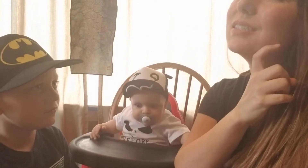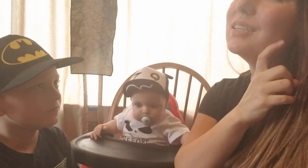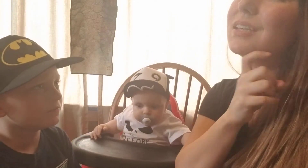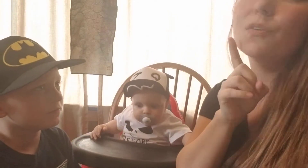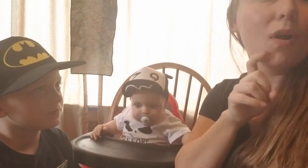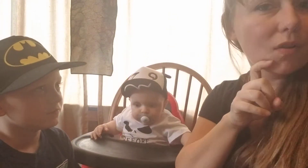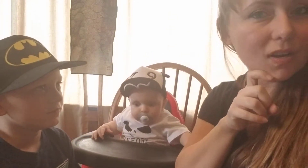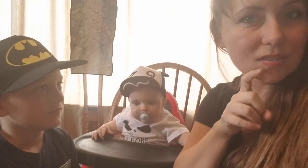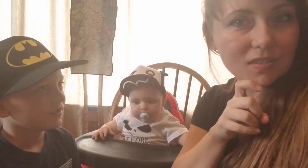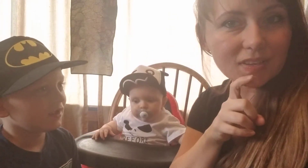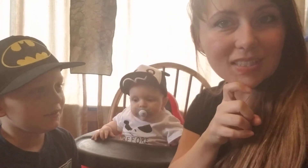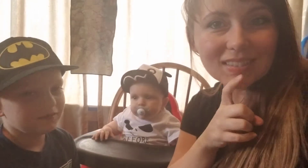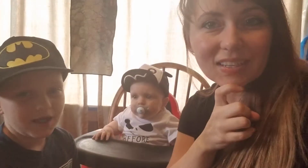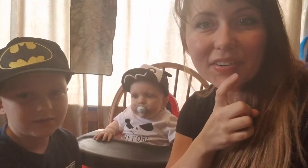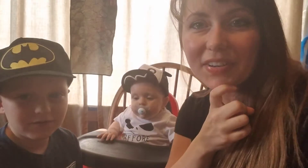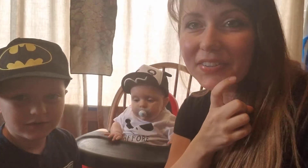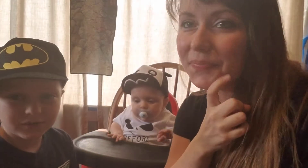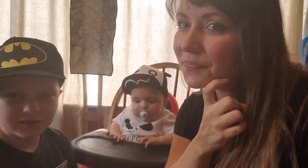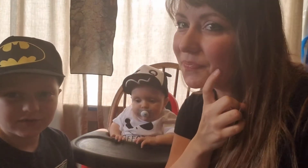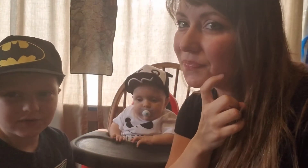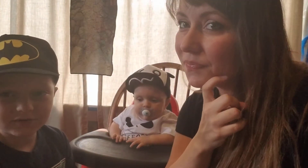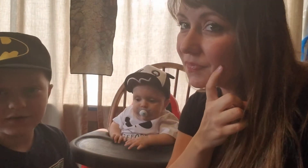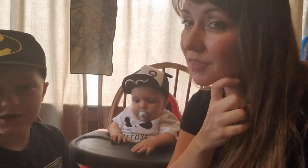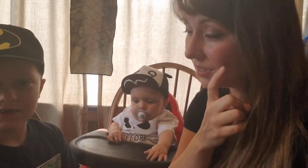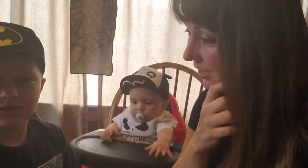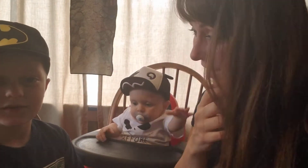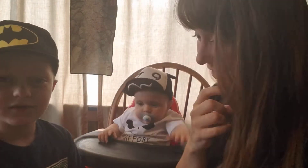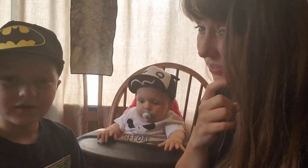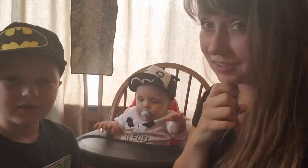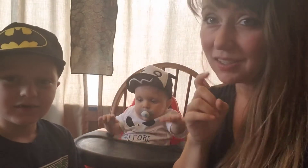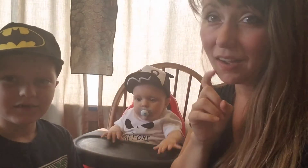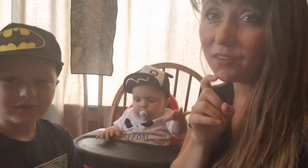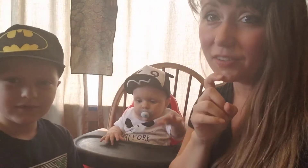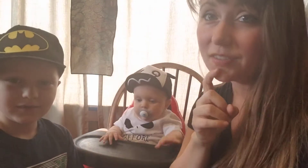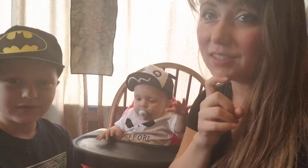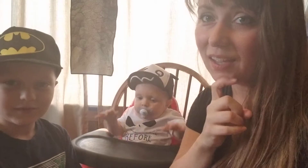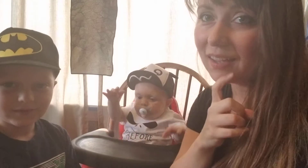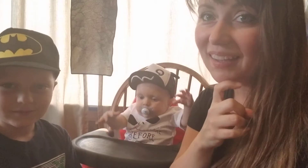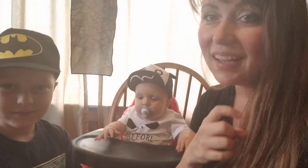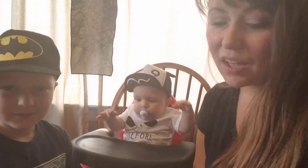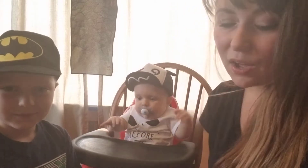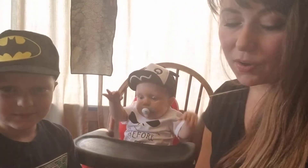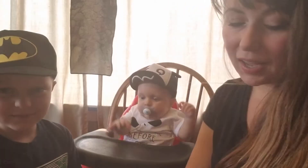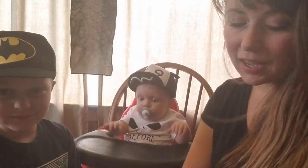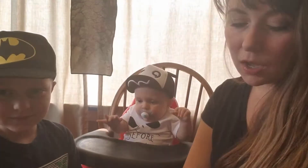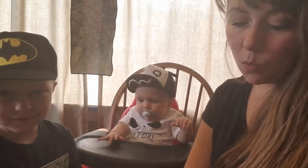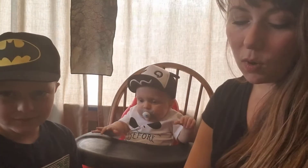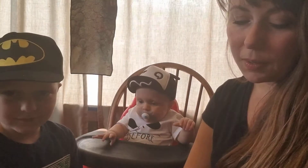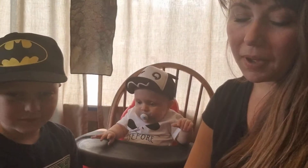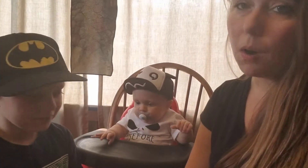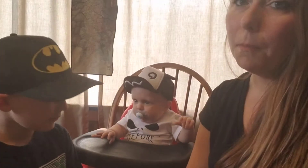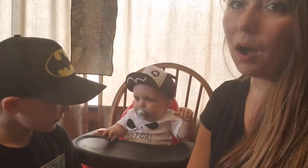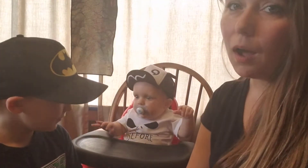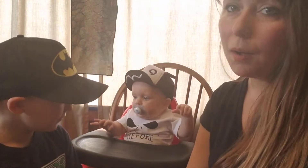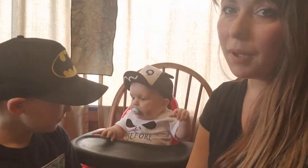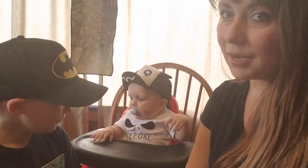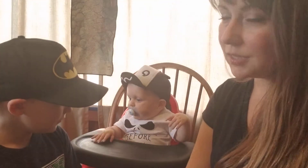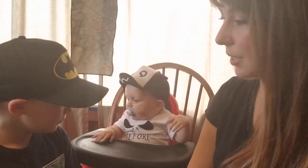seat fall across your face. I do want cereal to eat. You're just a hungry, thirsty guy. Okay. What about mom? How do you say